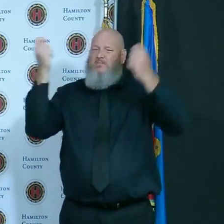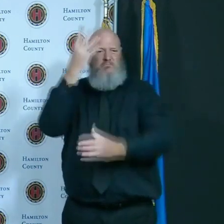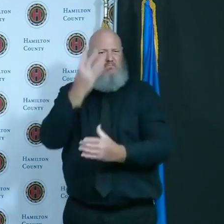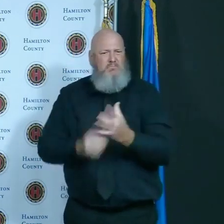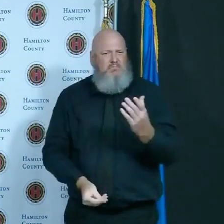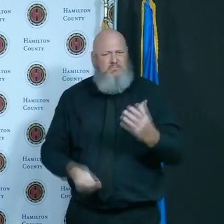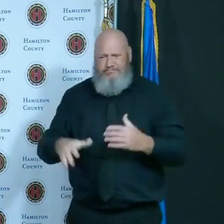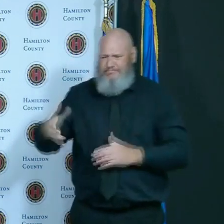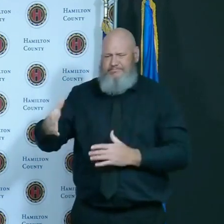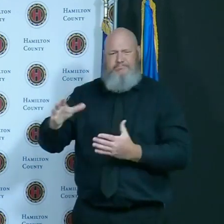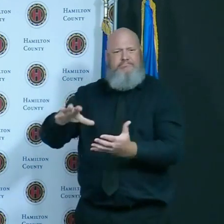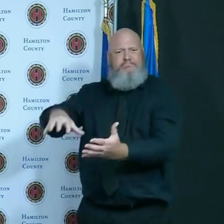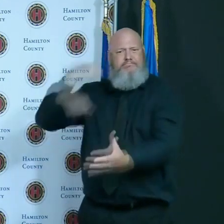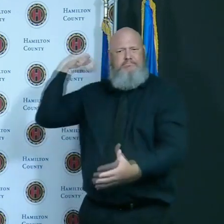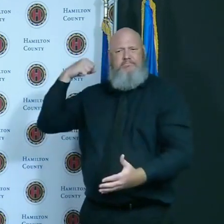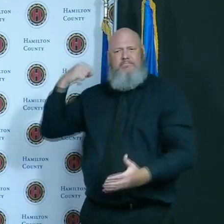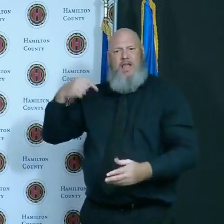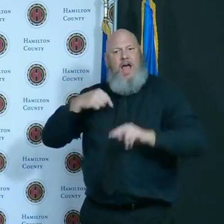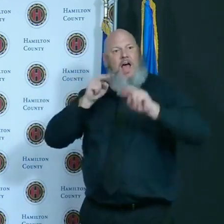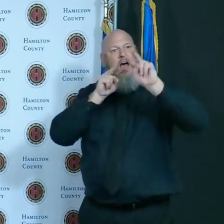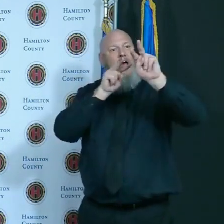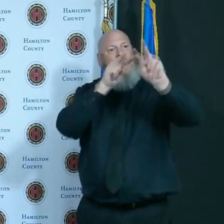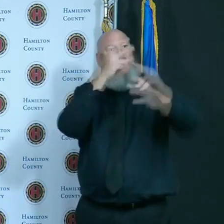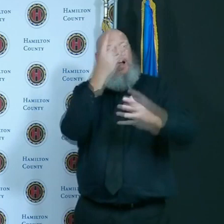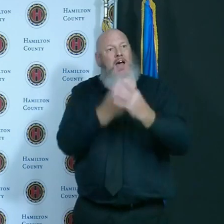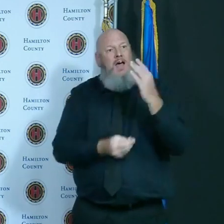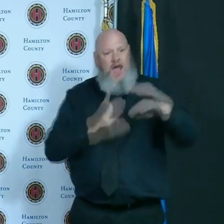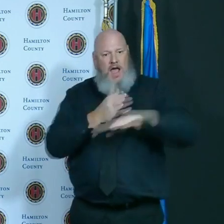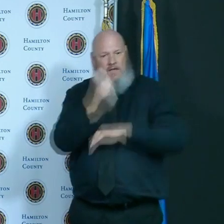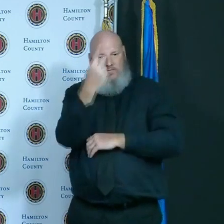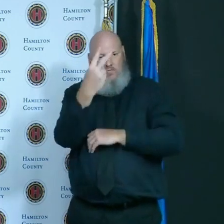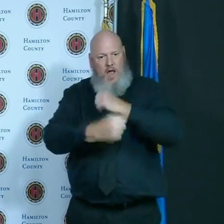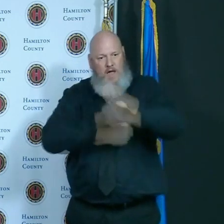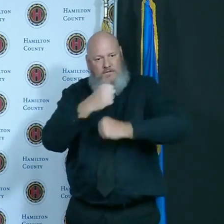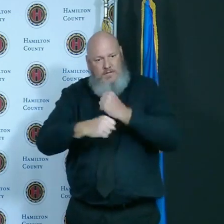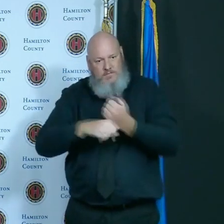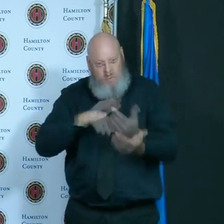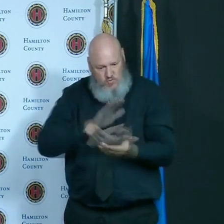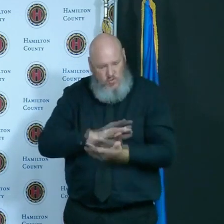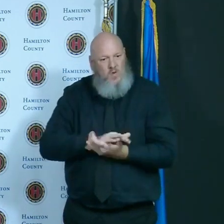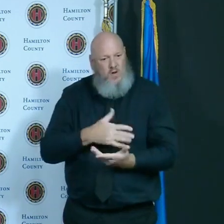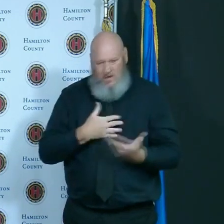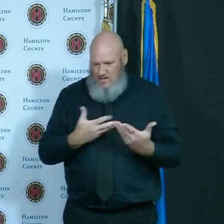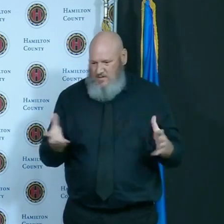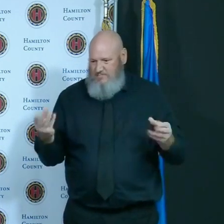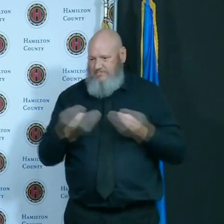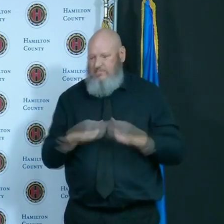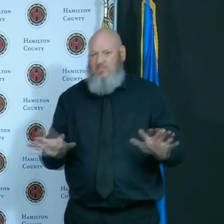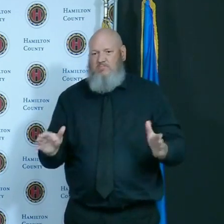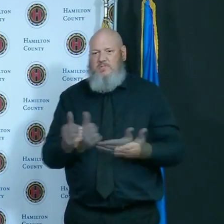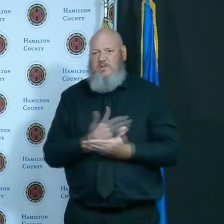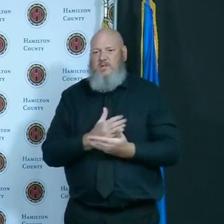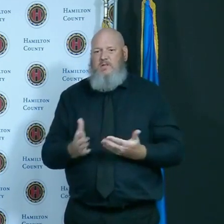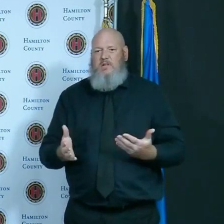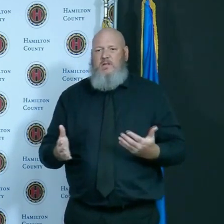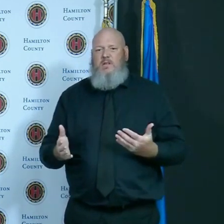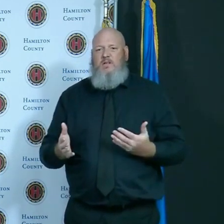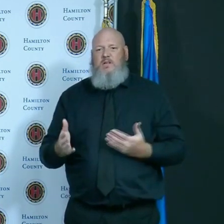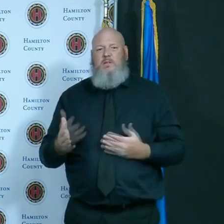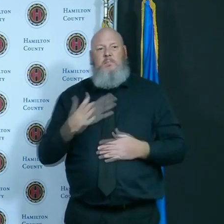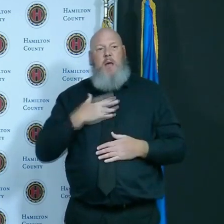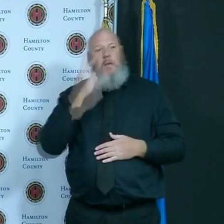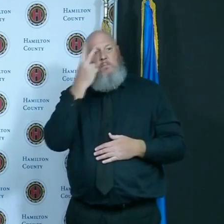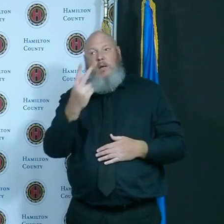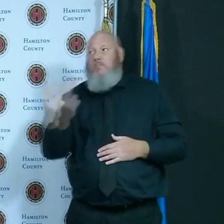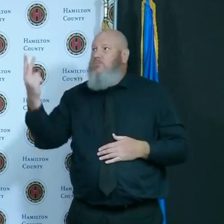for 12 years now is just gone. And it's pretty devastating, and a lot of memories that I probably will never get to